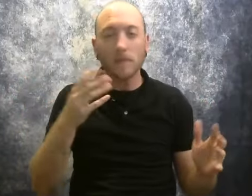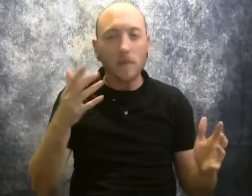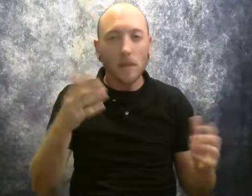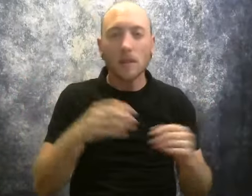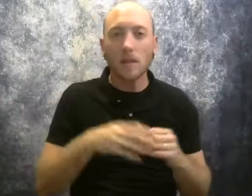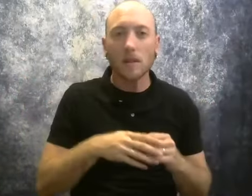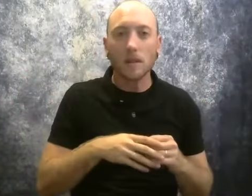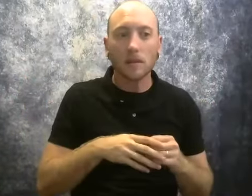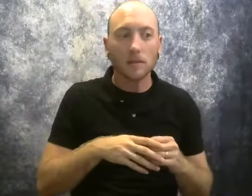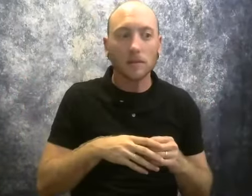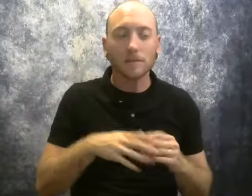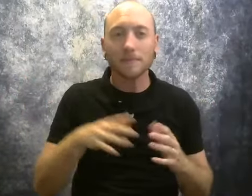him. And